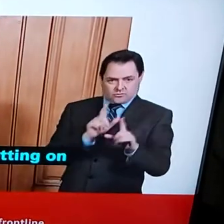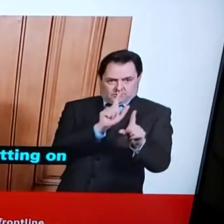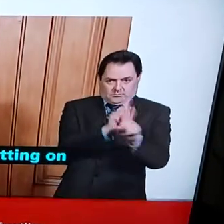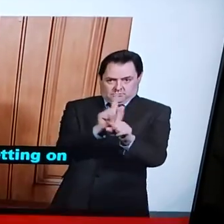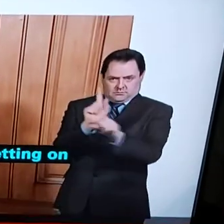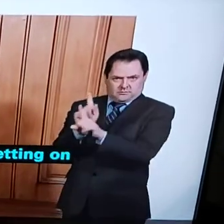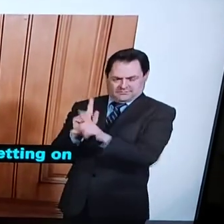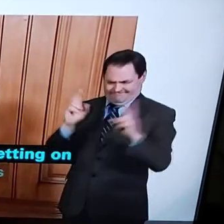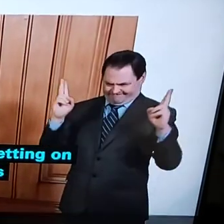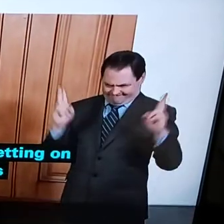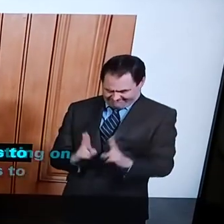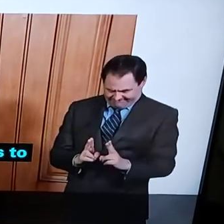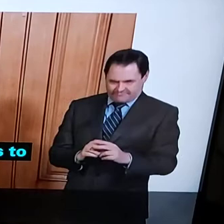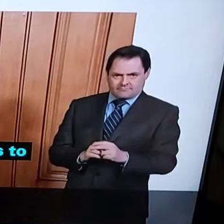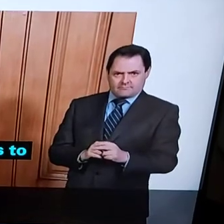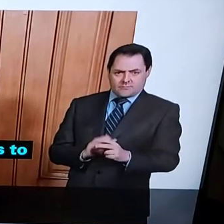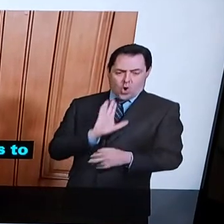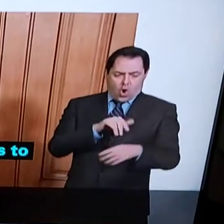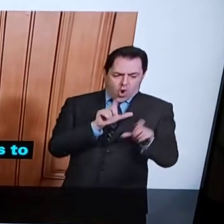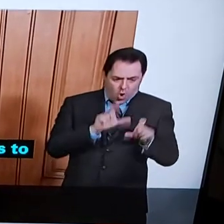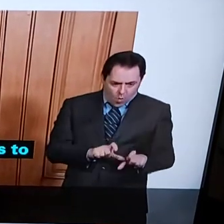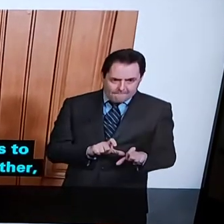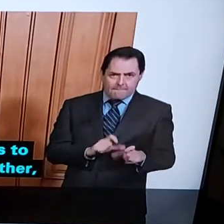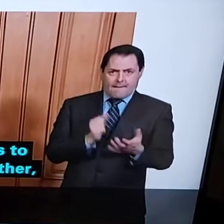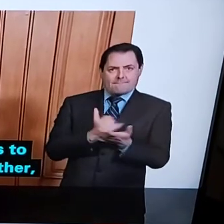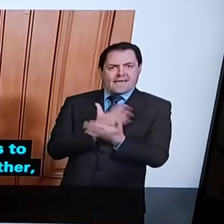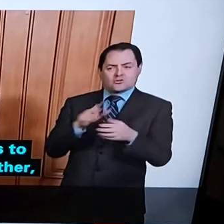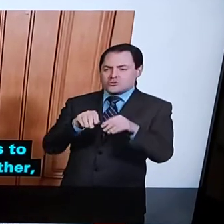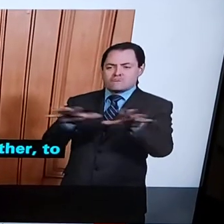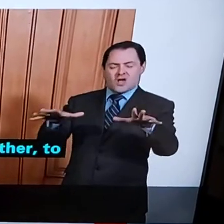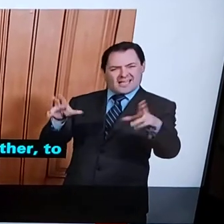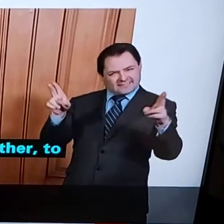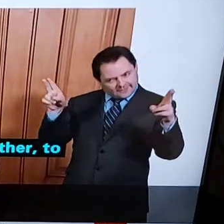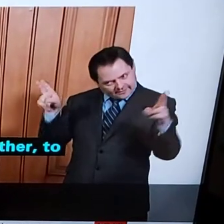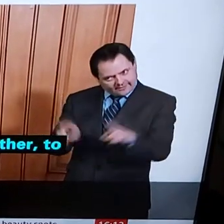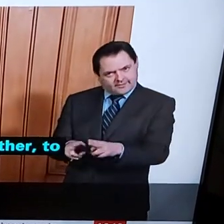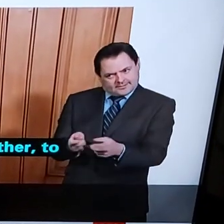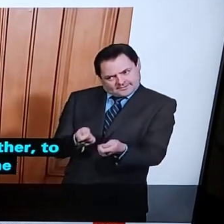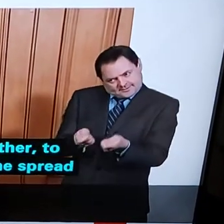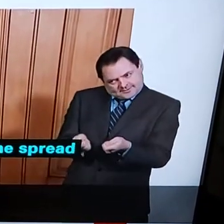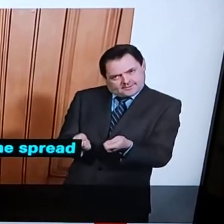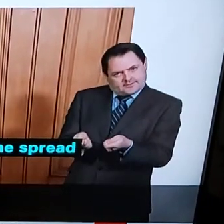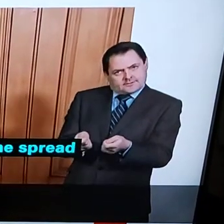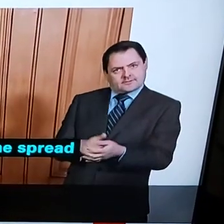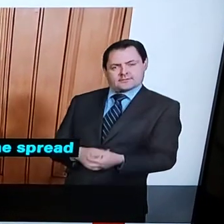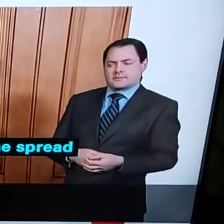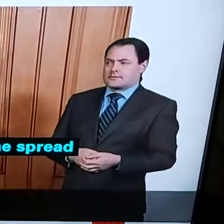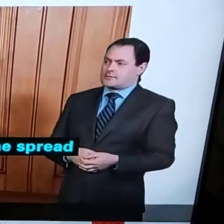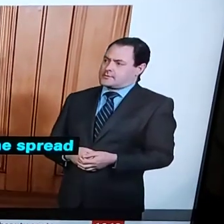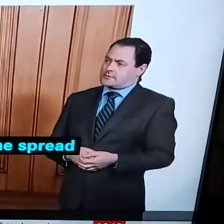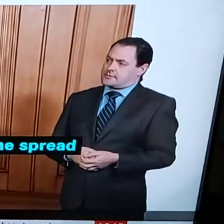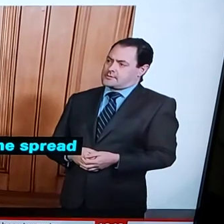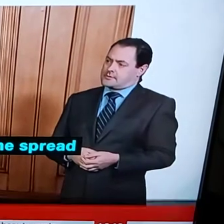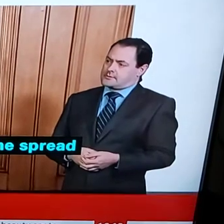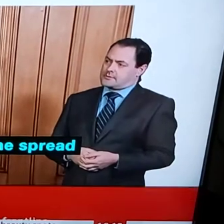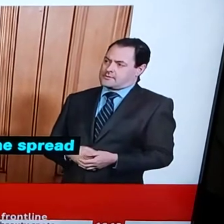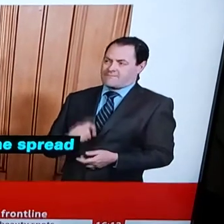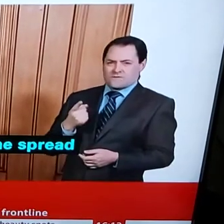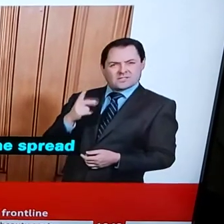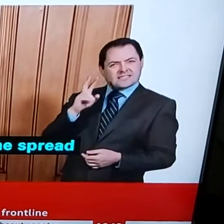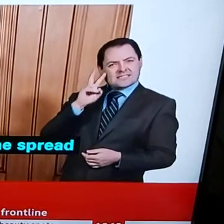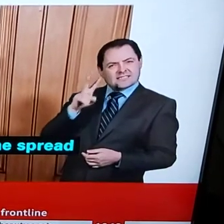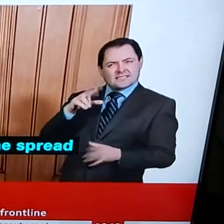other, to stay at home, and to stop the spread of the virus. And as the first chart this afternoon shows, that